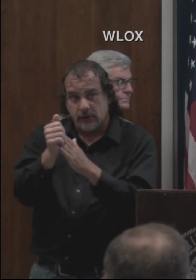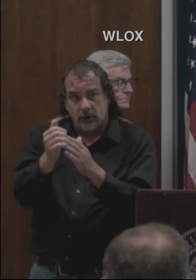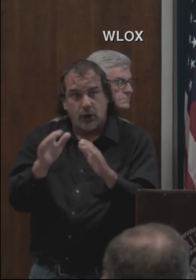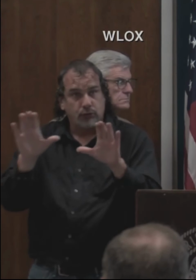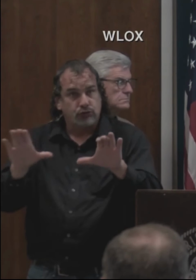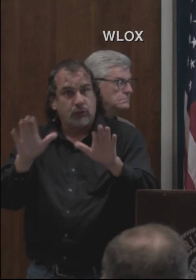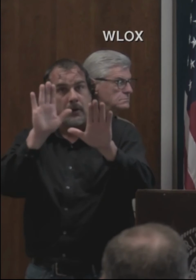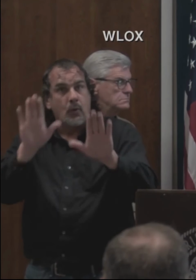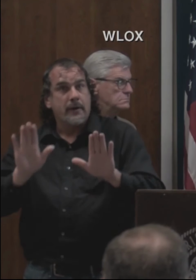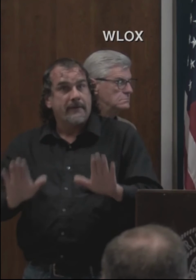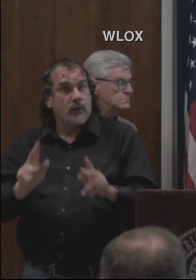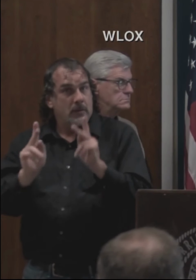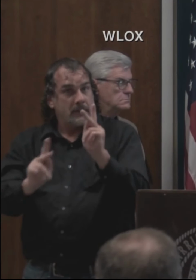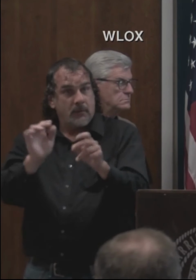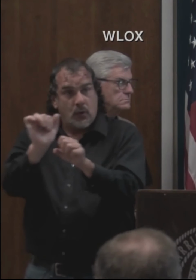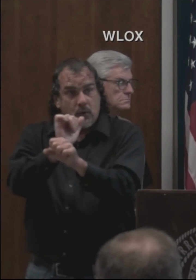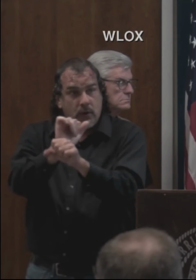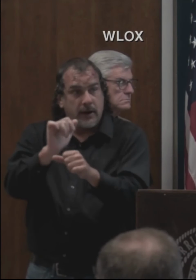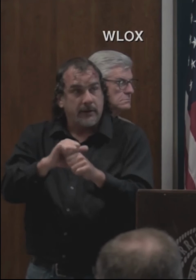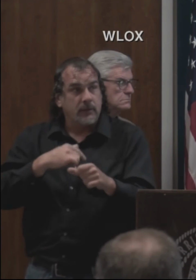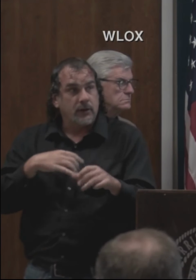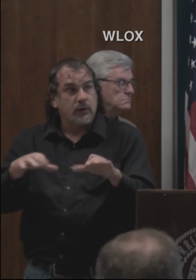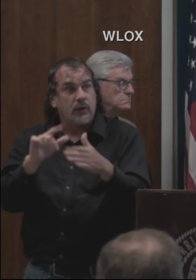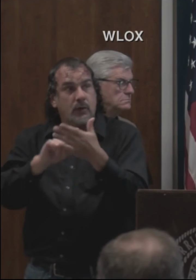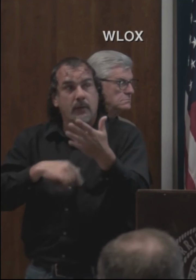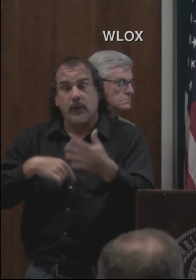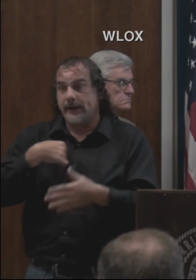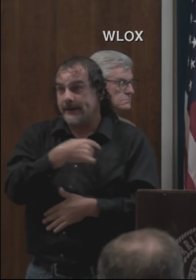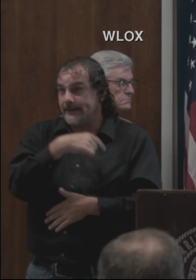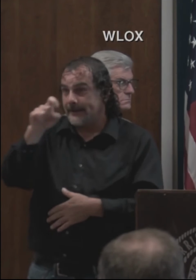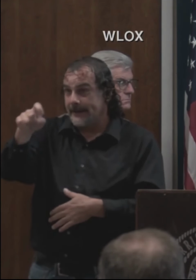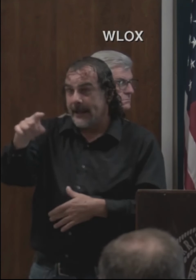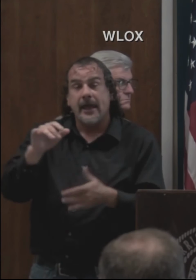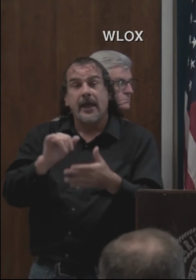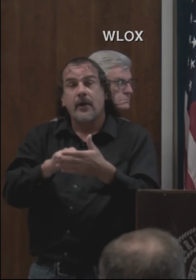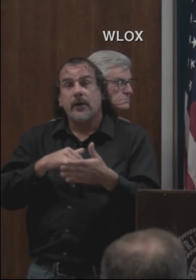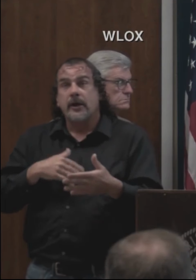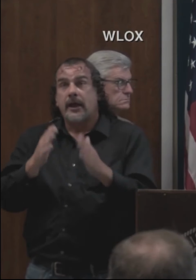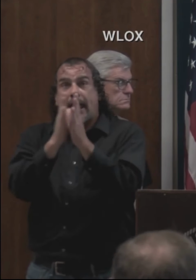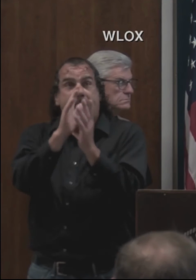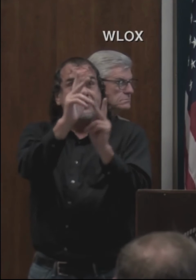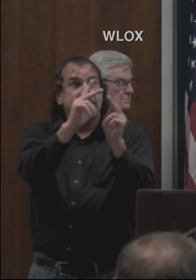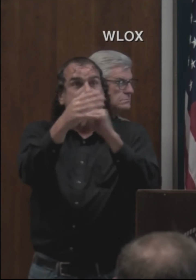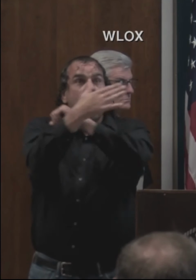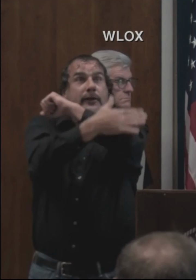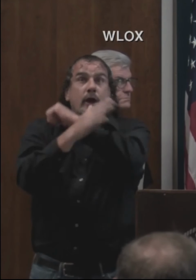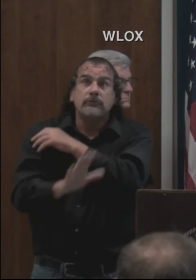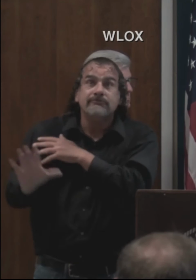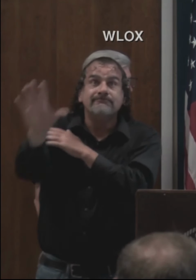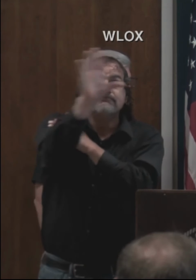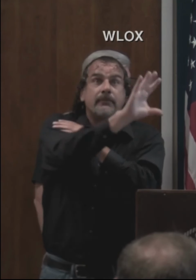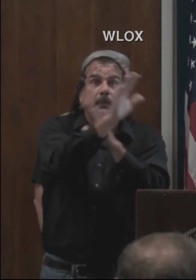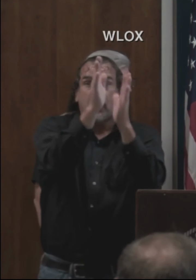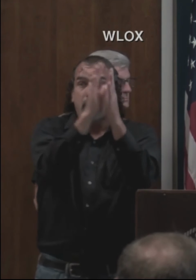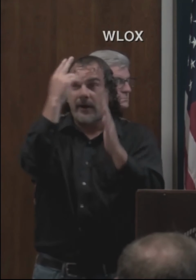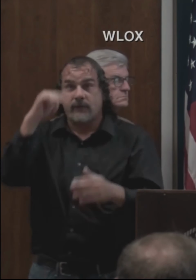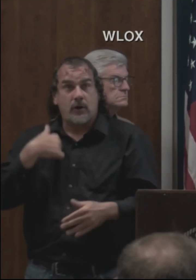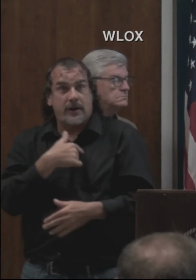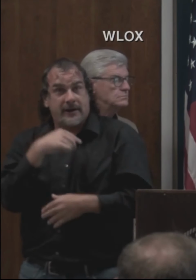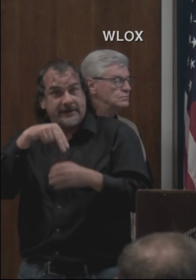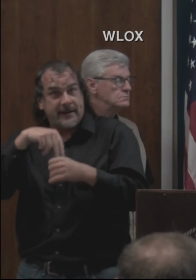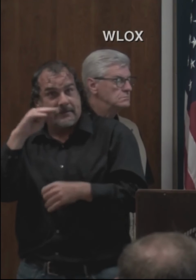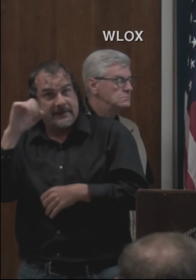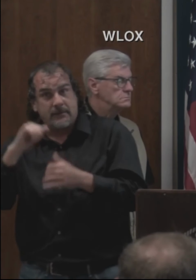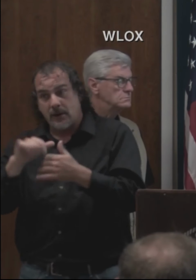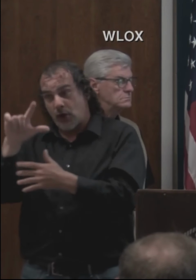people that do the work here that will be covering for us. We ask everybody out in the country to pray for us and keep us in your prayers as we go forward, particularly